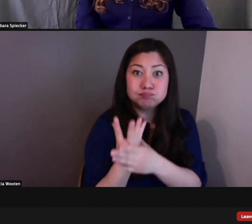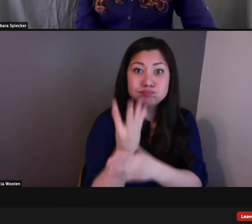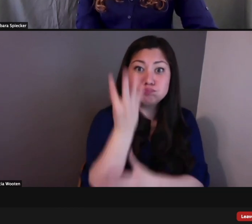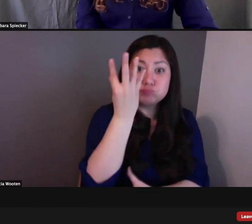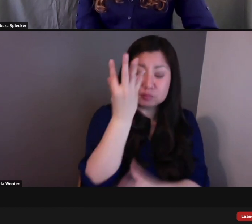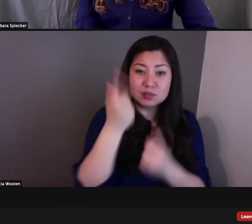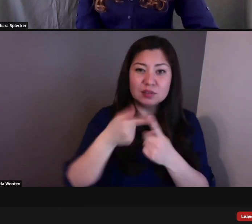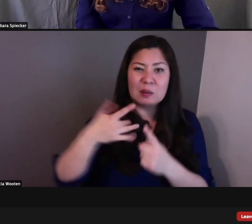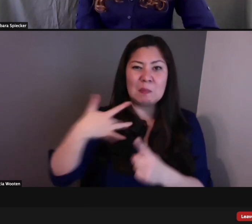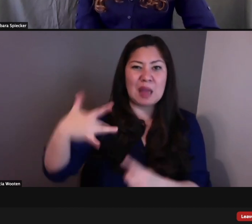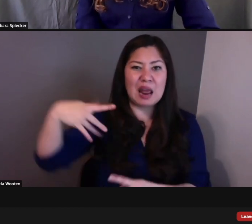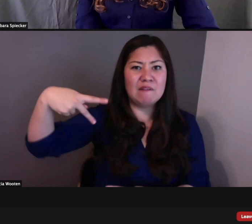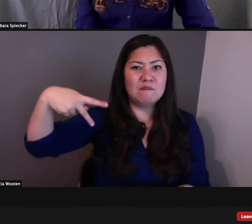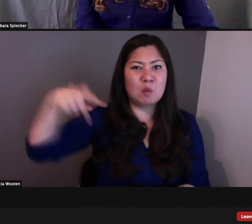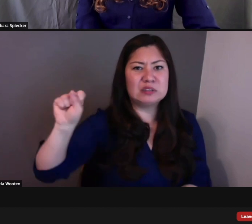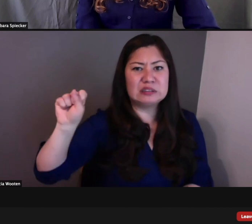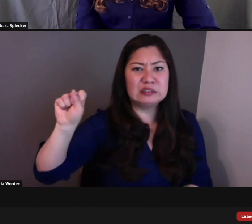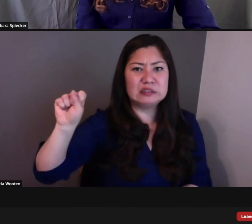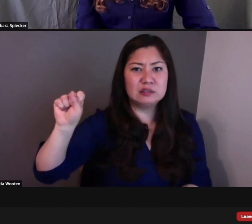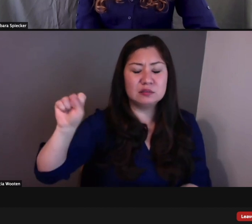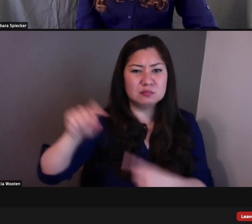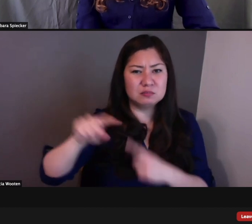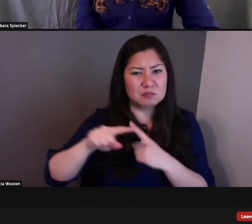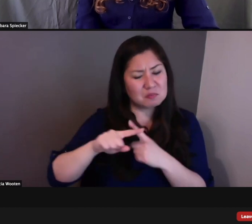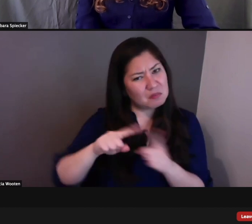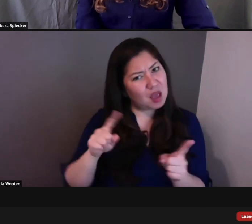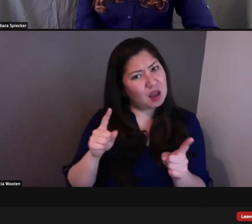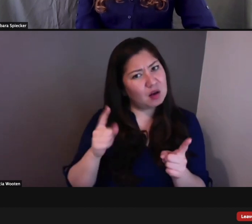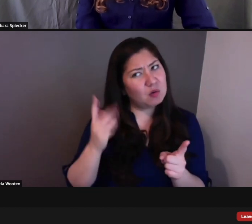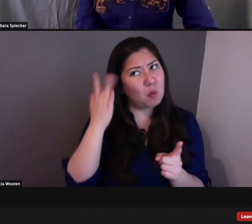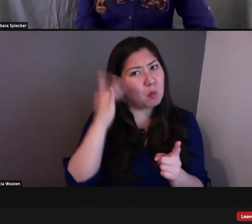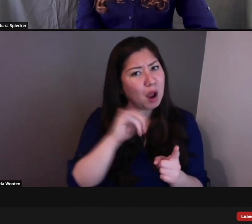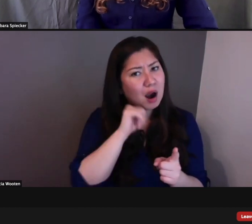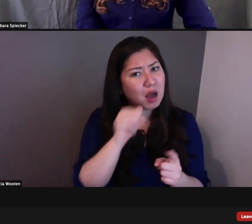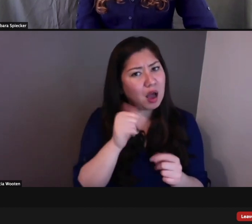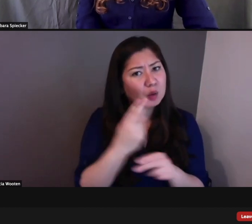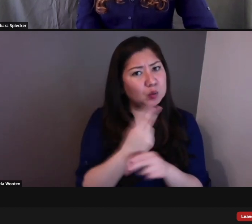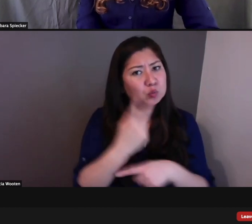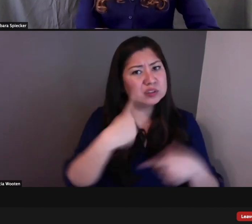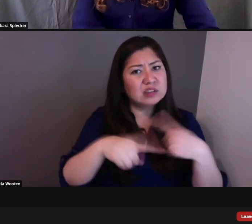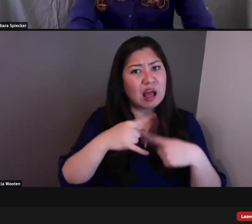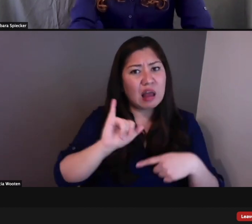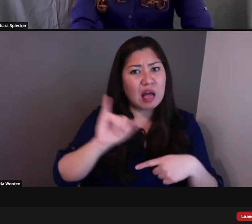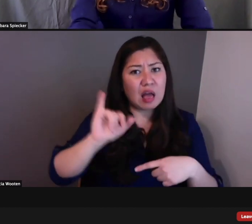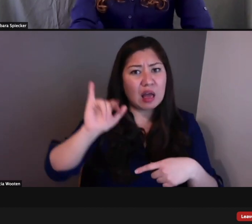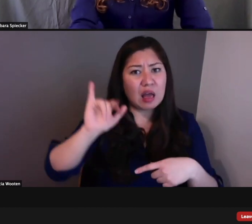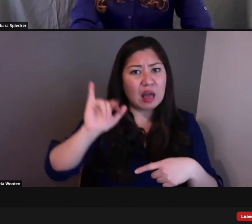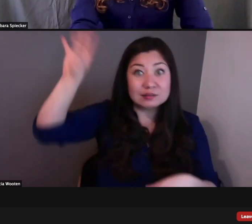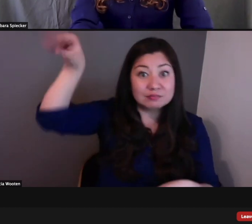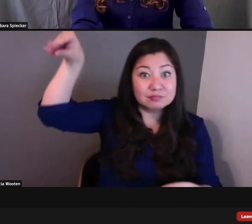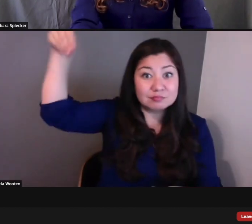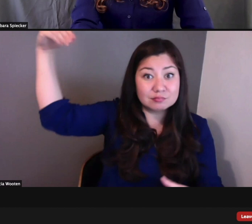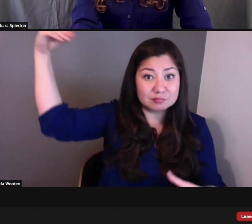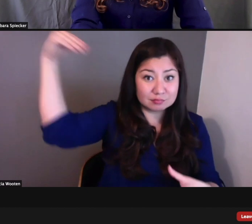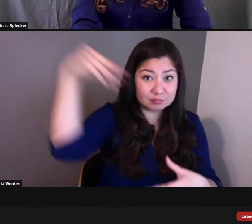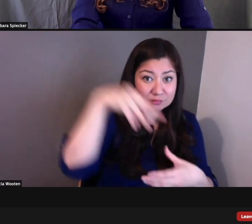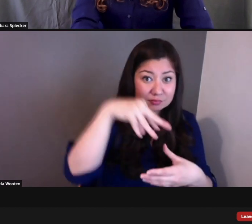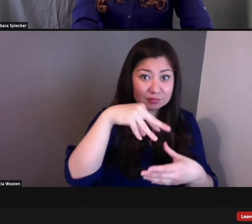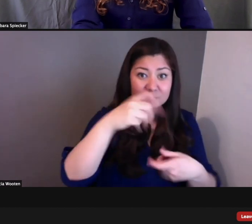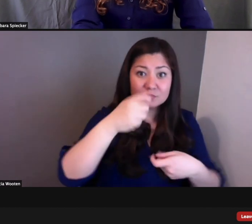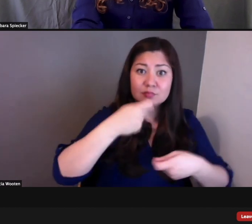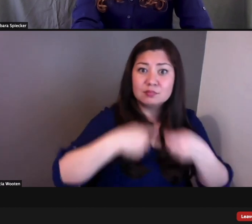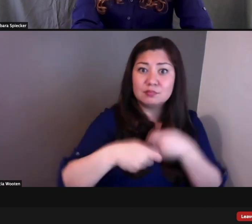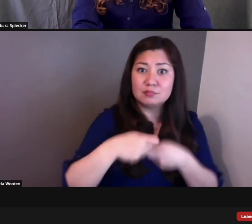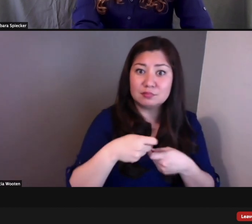the analysis of themselves and think of, what would be the right sign? What would be the right approach